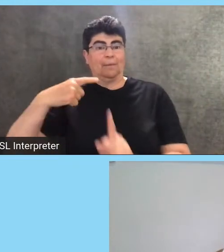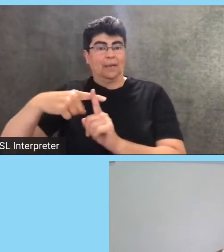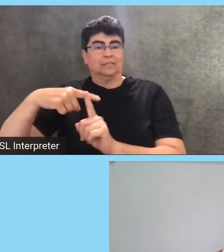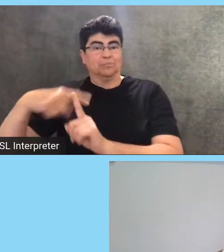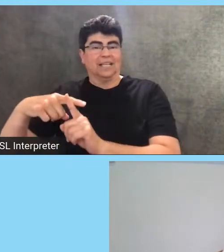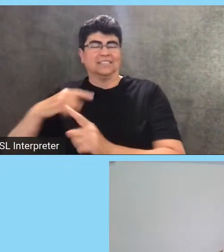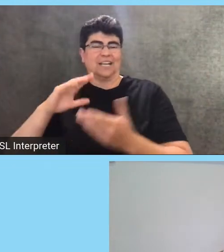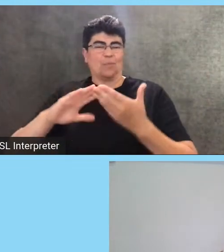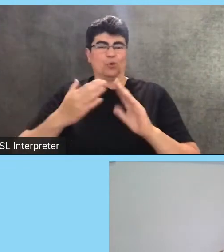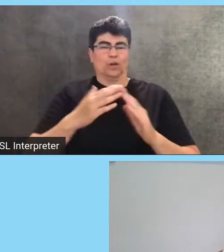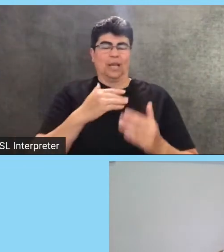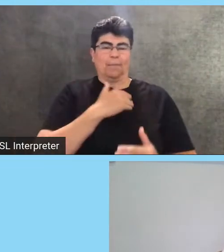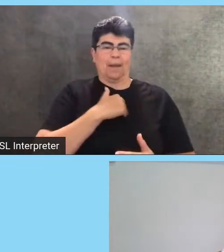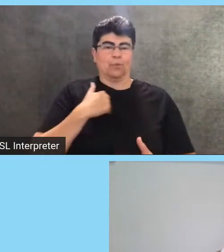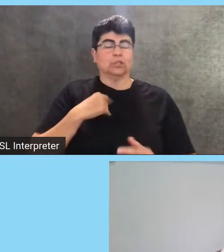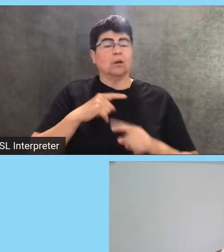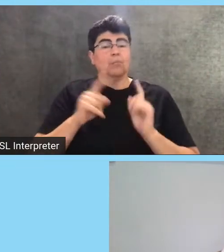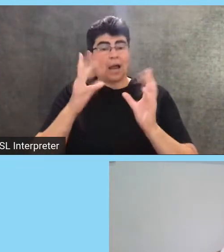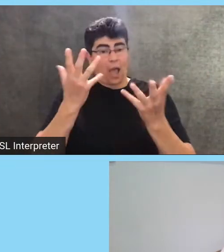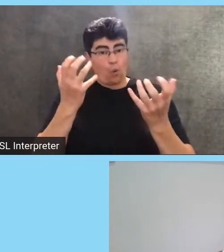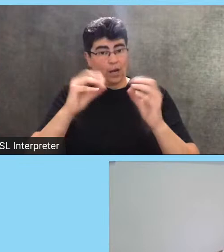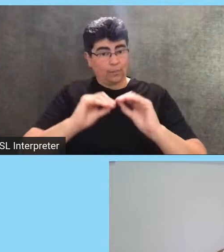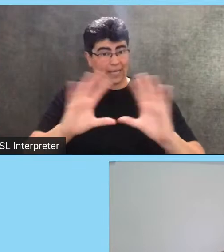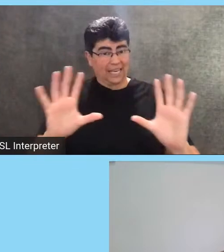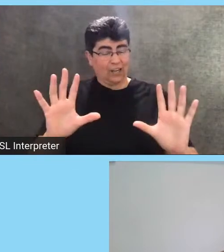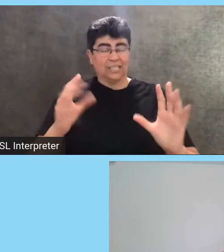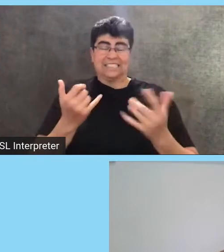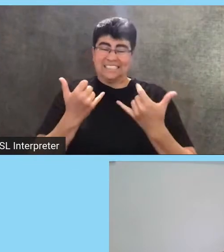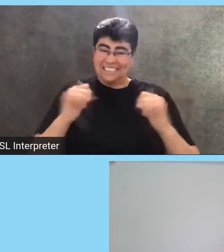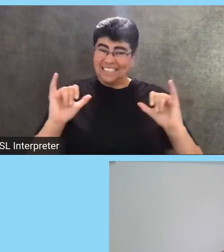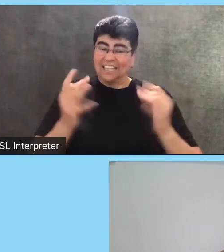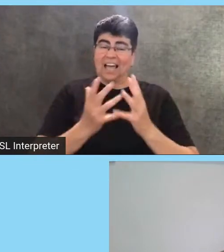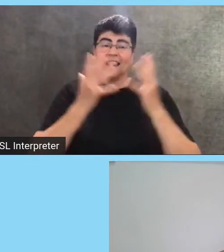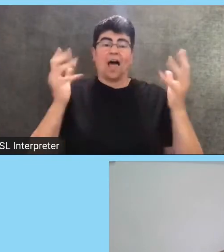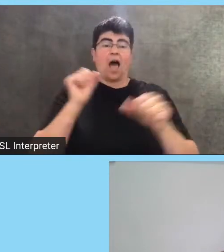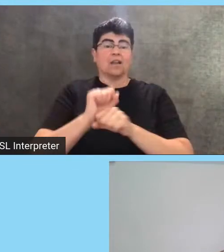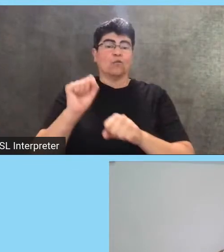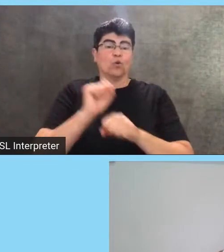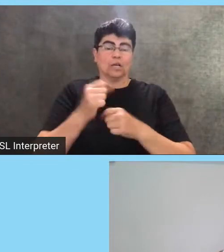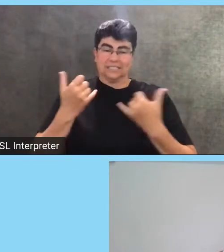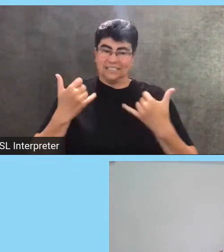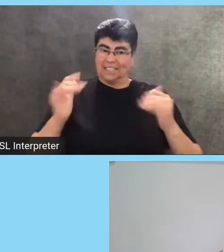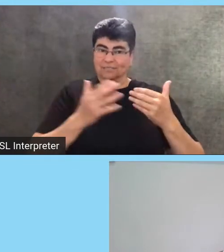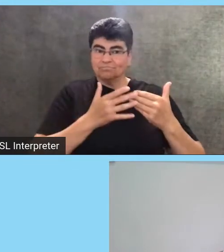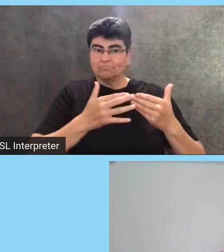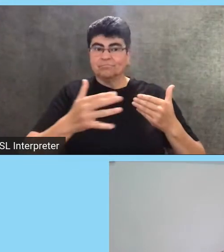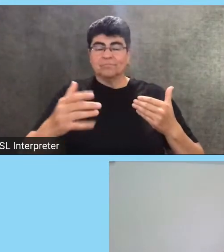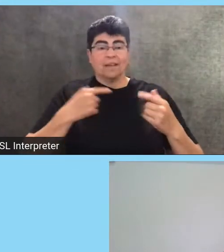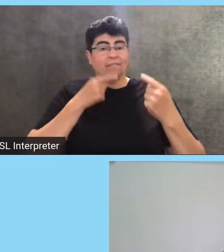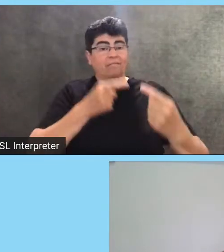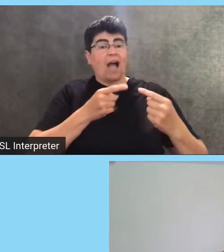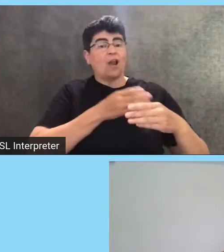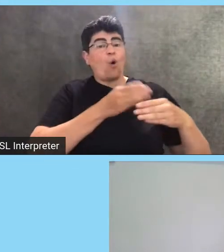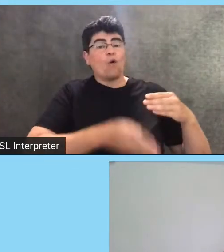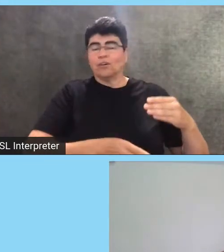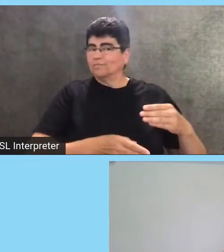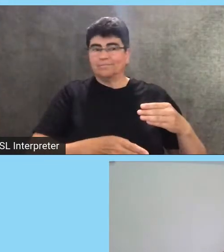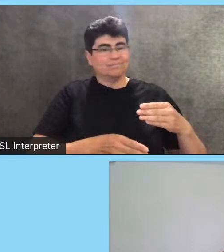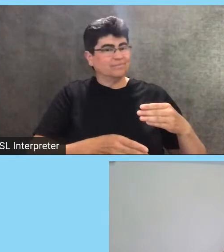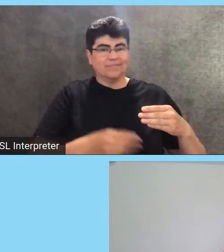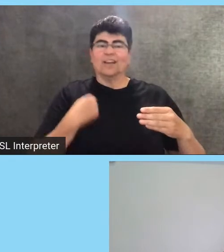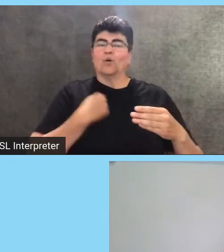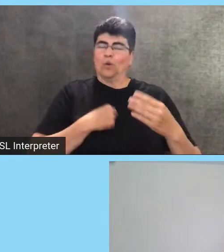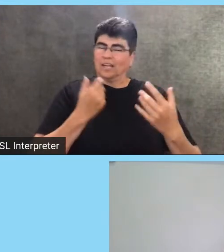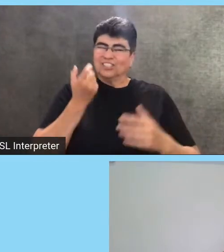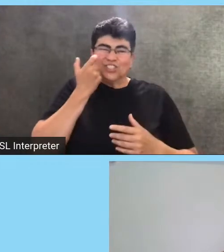A2+ community members. But let me be clear, there is still a great deal of work to be done. The fight is not over. We are barely